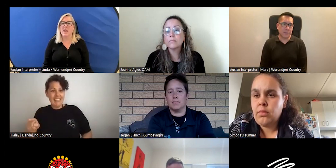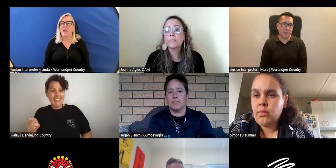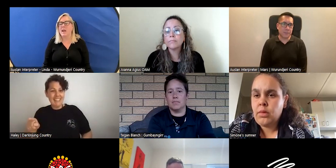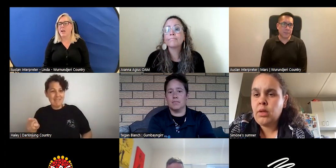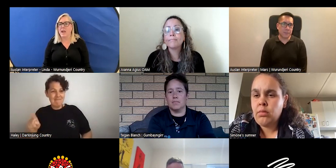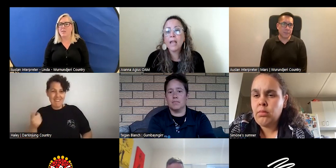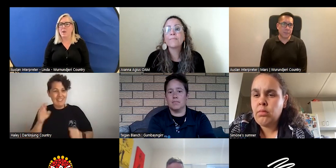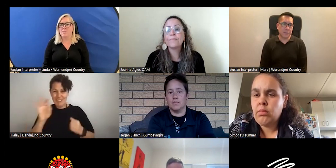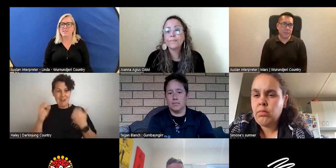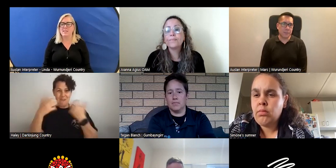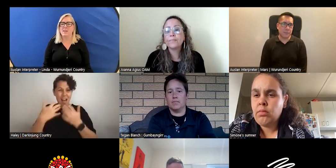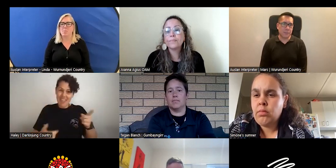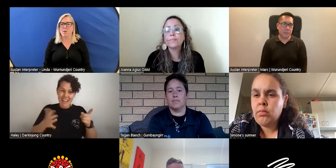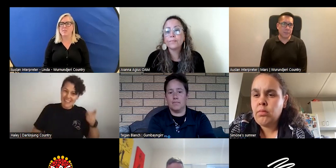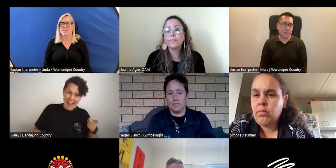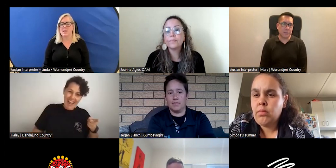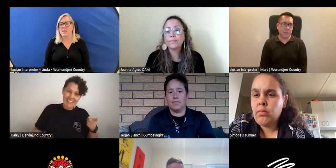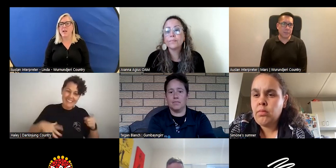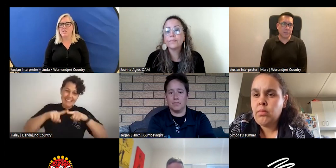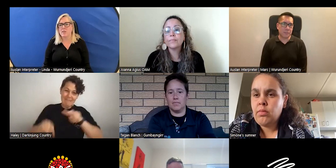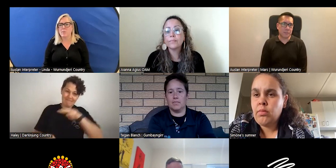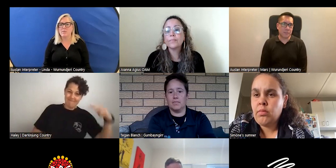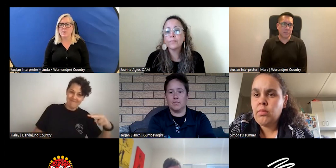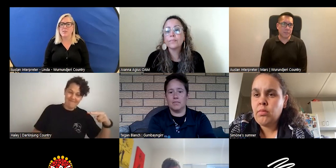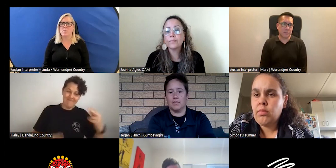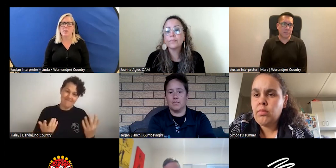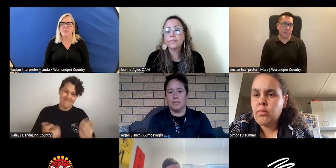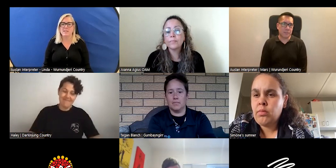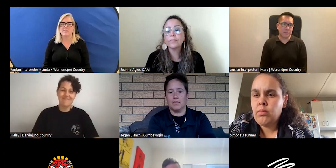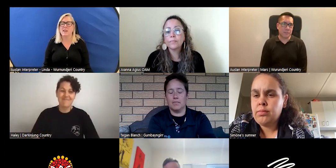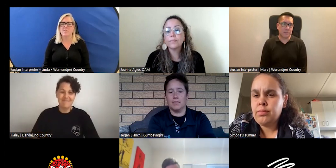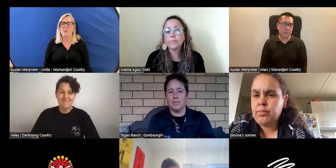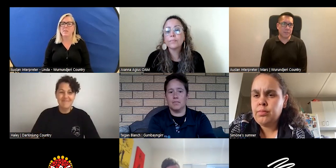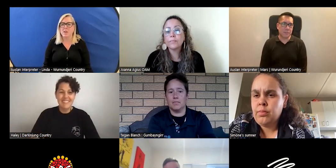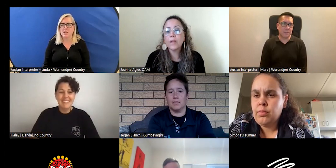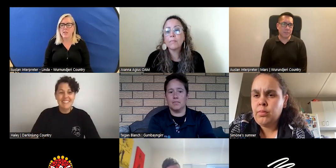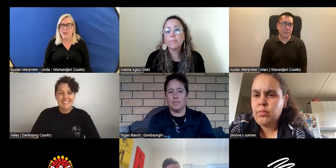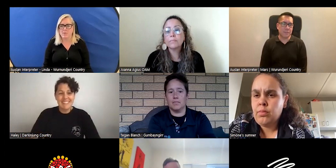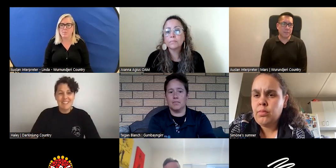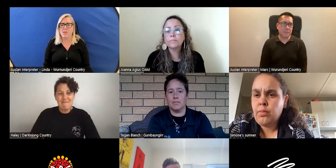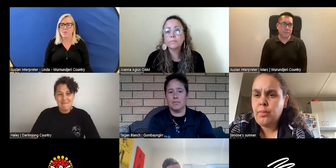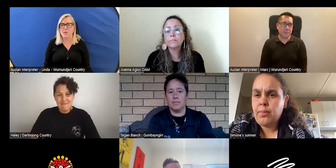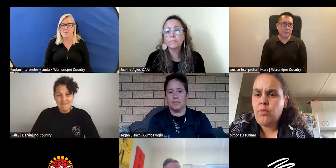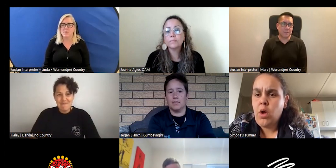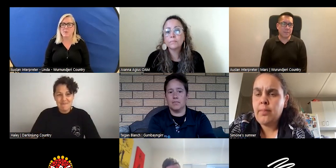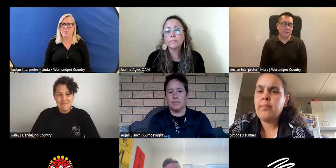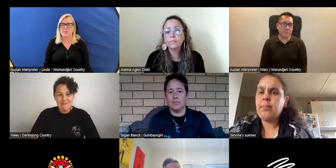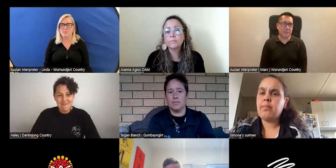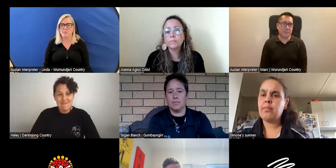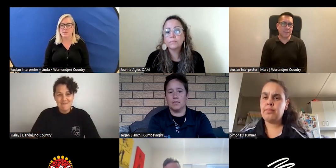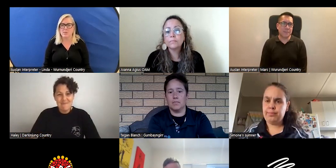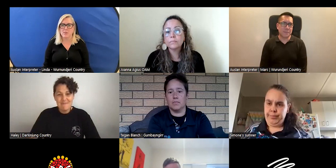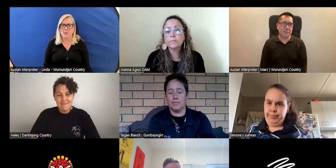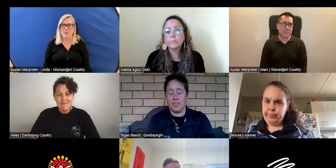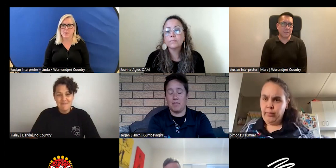government's at the moment just ticking boxes. They're like, you know, we've given you all of this stuff, but they're not looking at it from a community